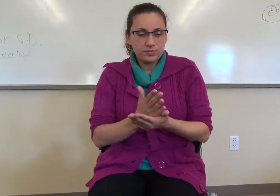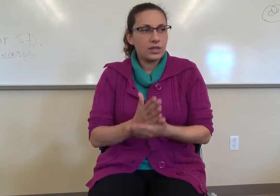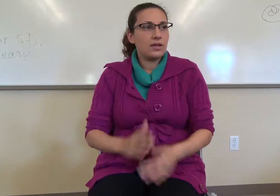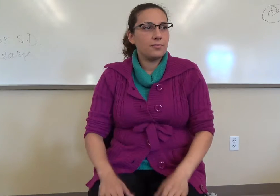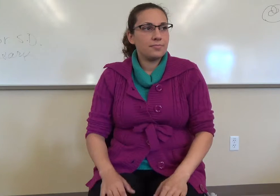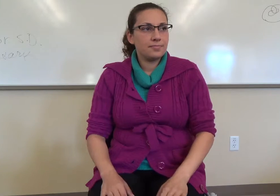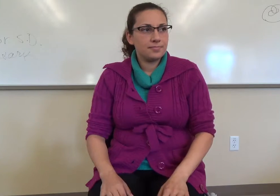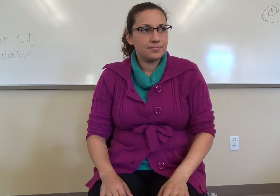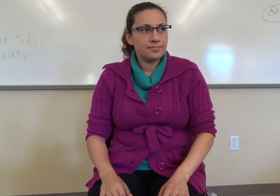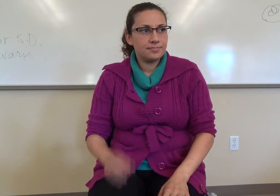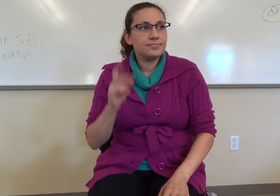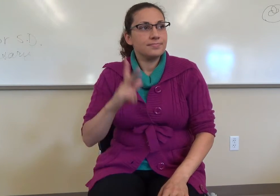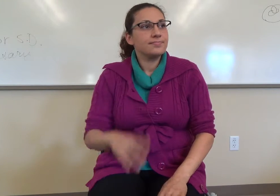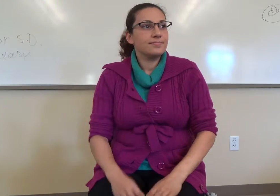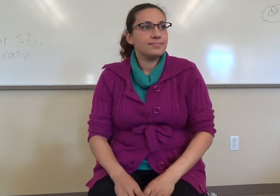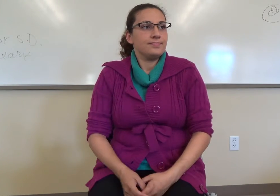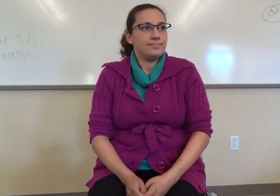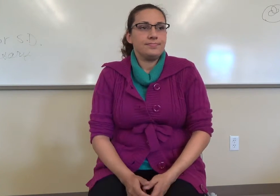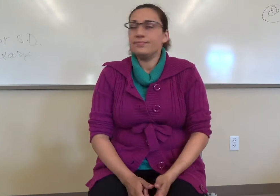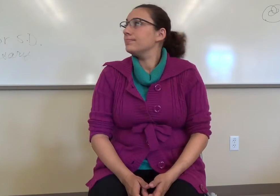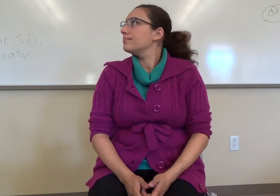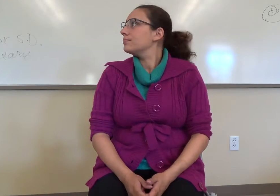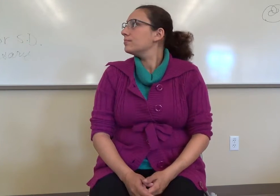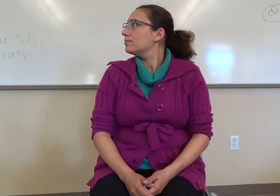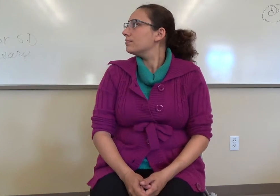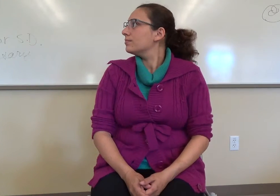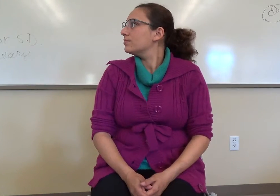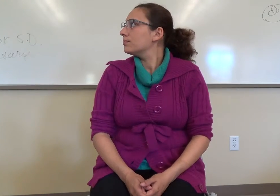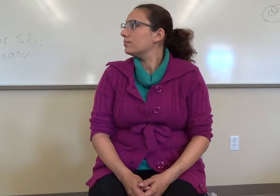Okay? What is eloquence?